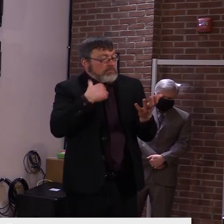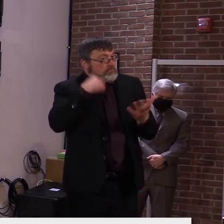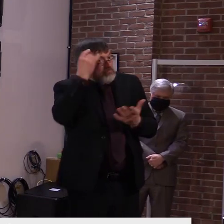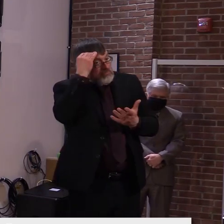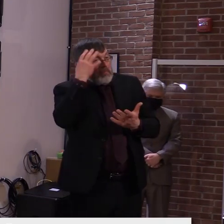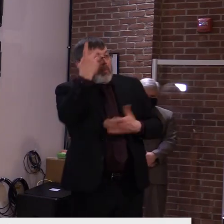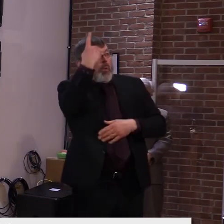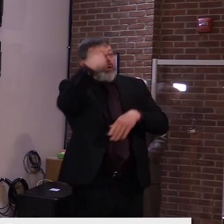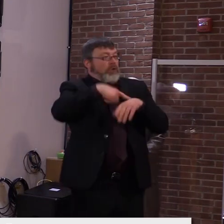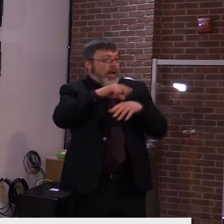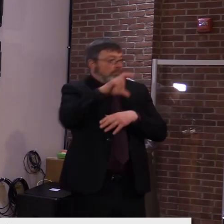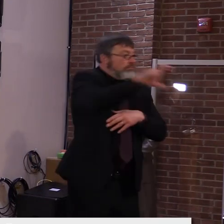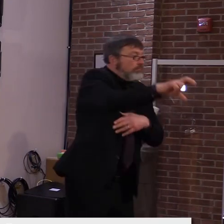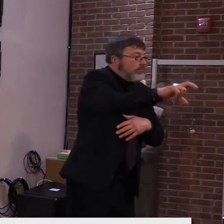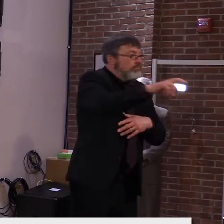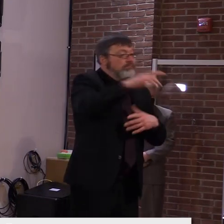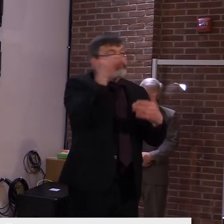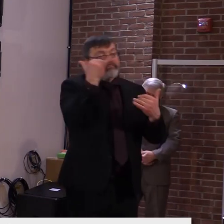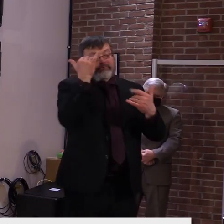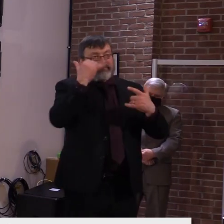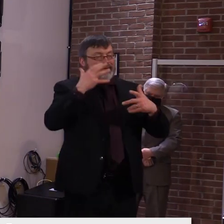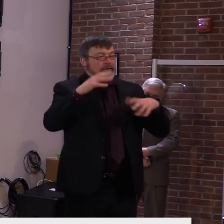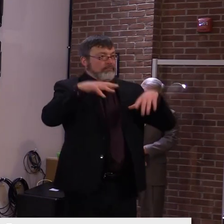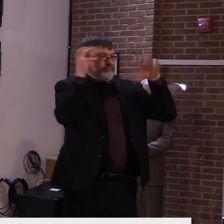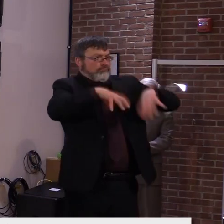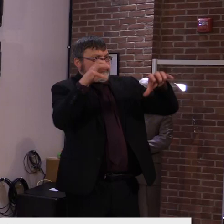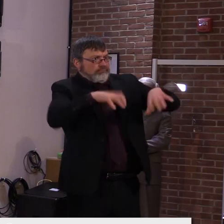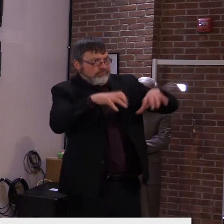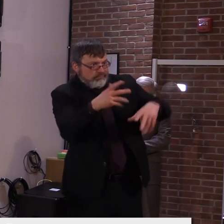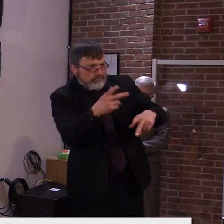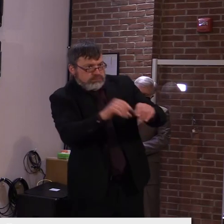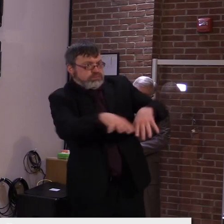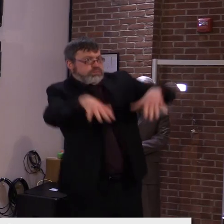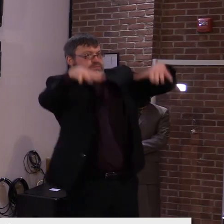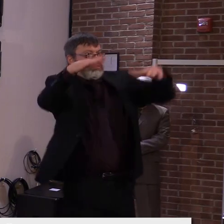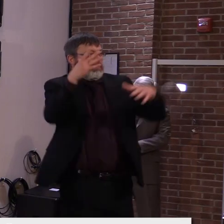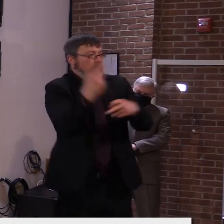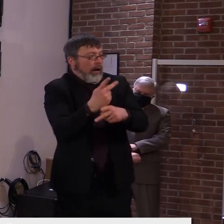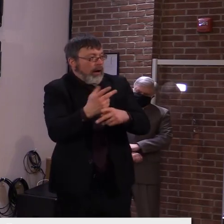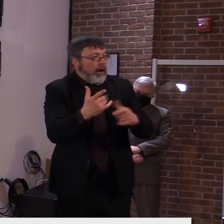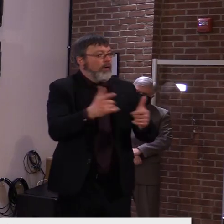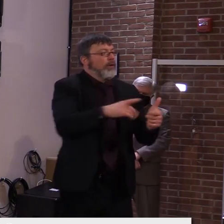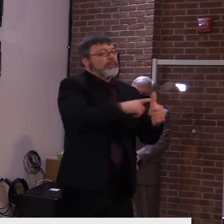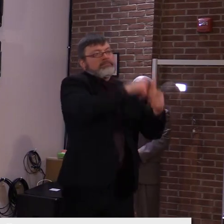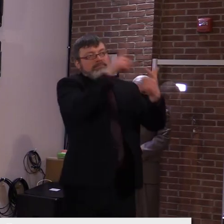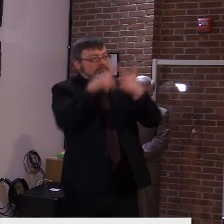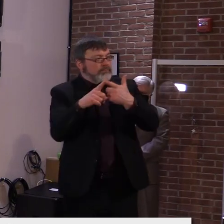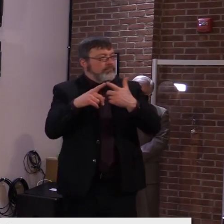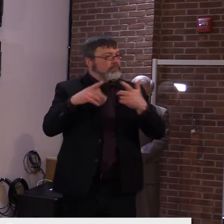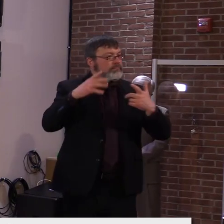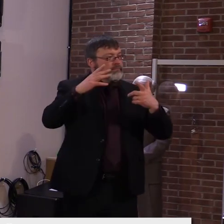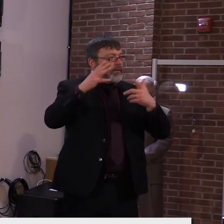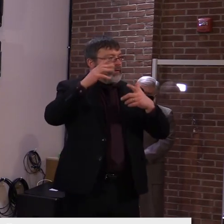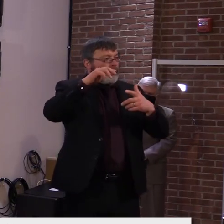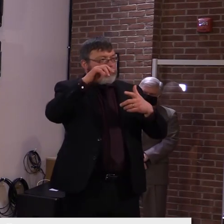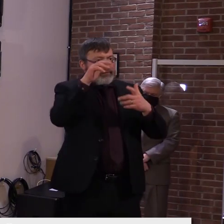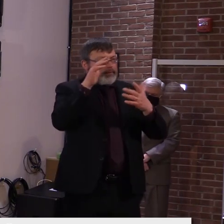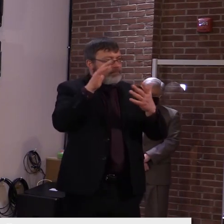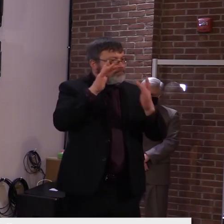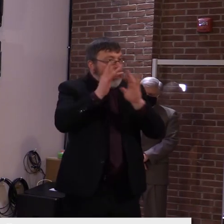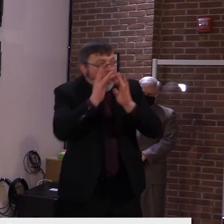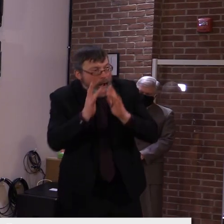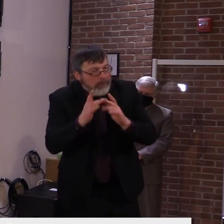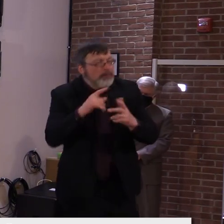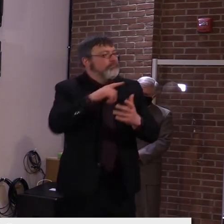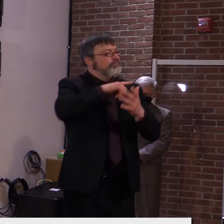sewer or broadband or any mitigation due to climate change. All of that is something that we